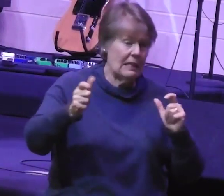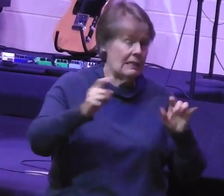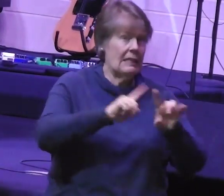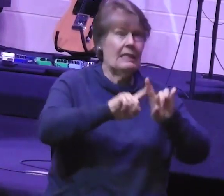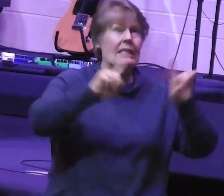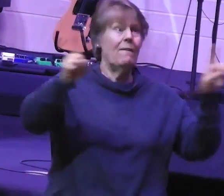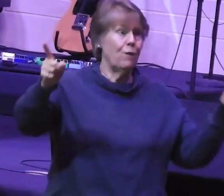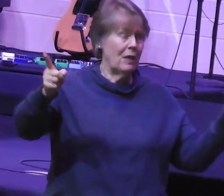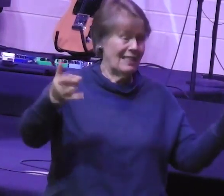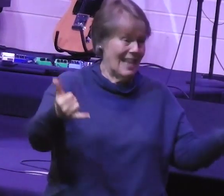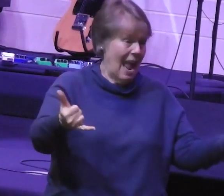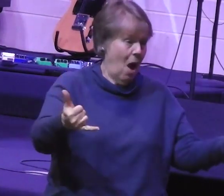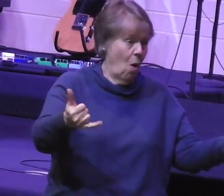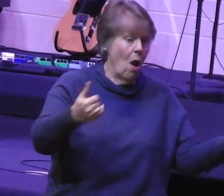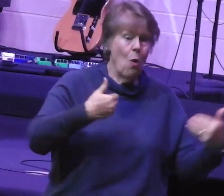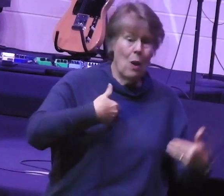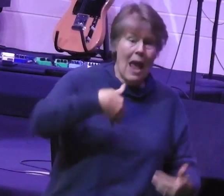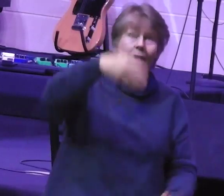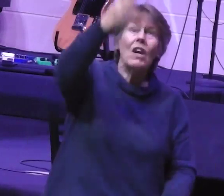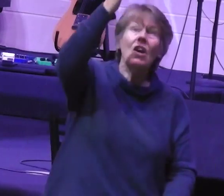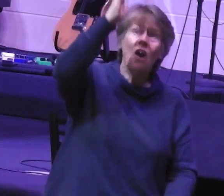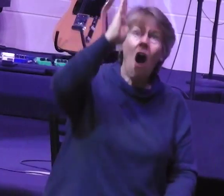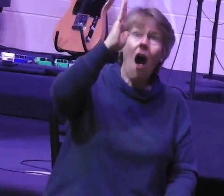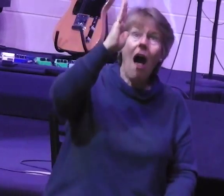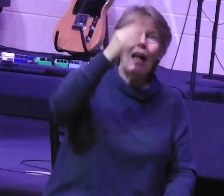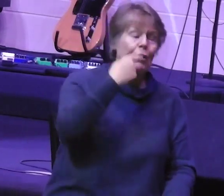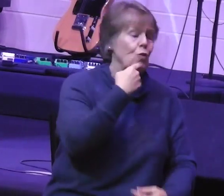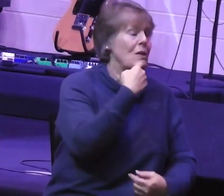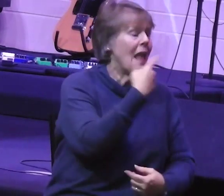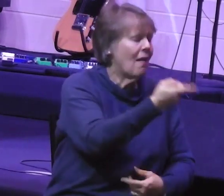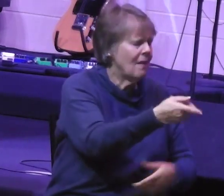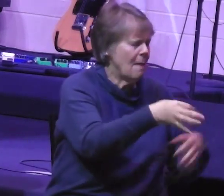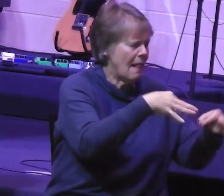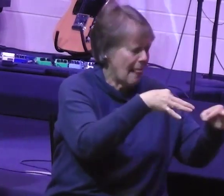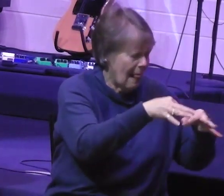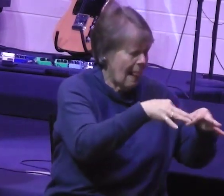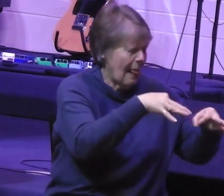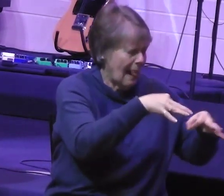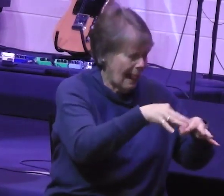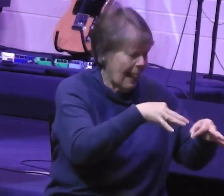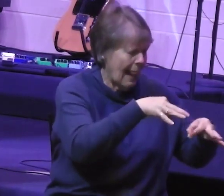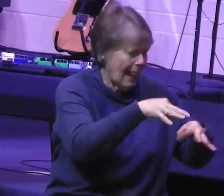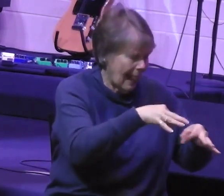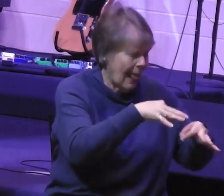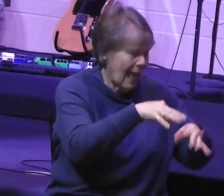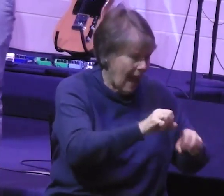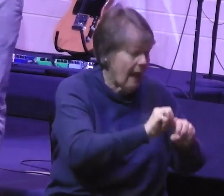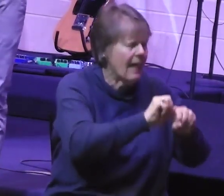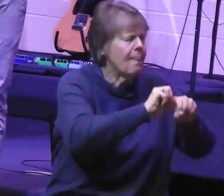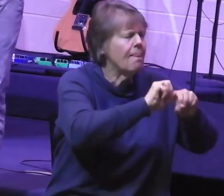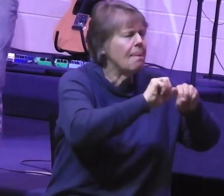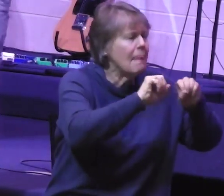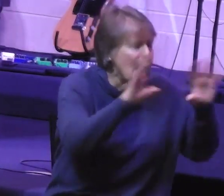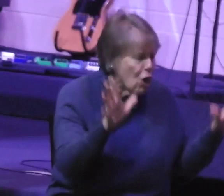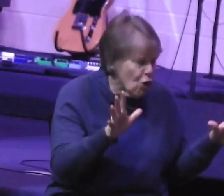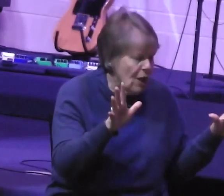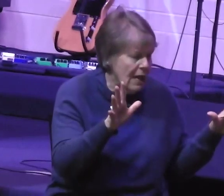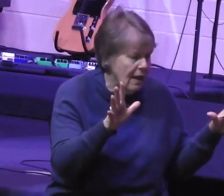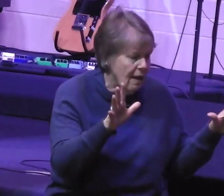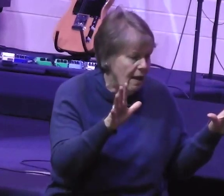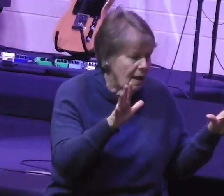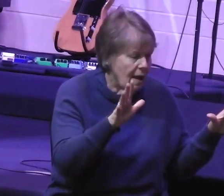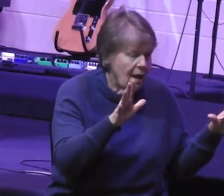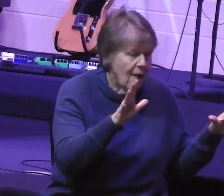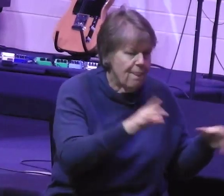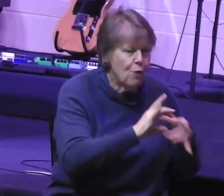God says, no, let me make it perfectly clear the kind of relationship that we have. I